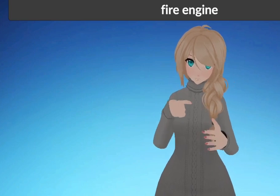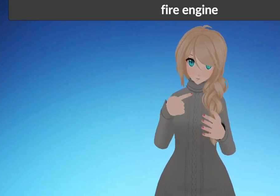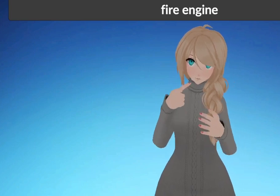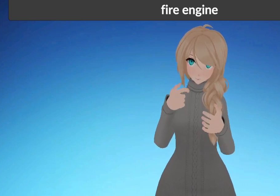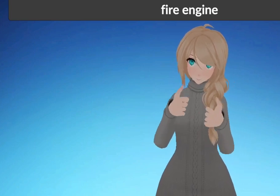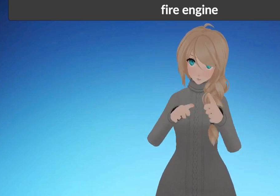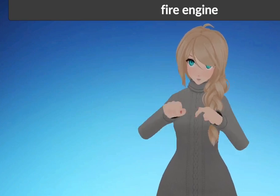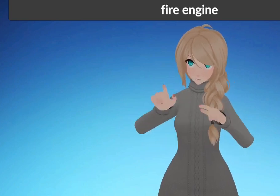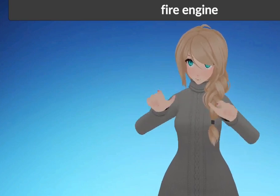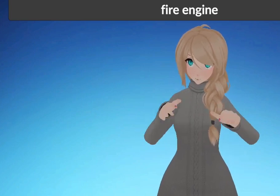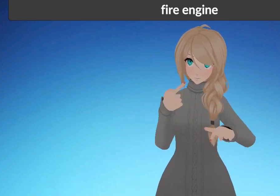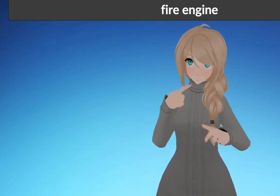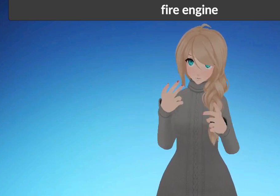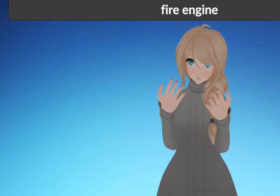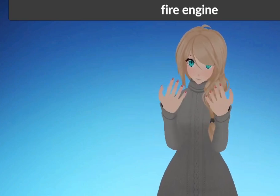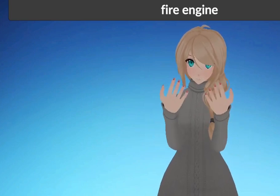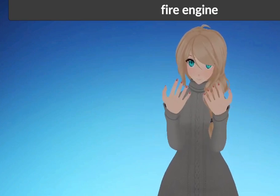The more people say,